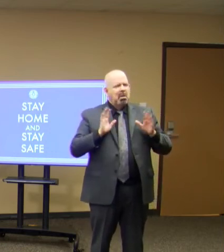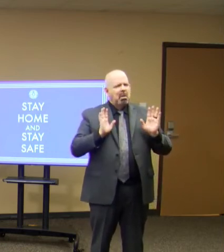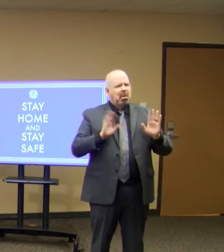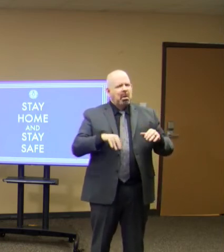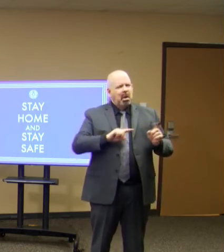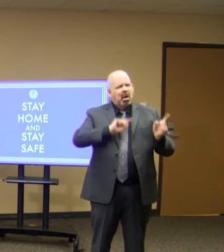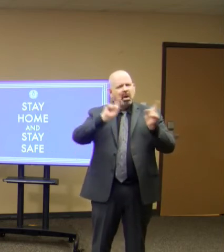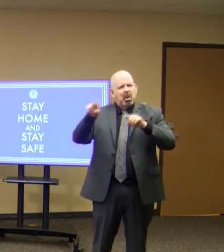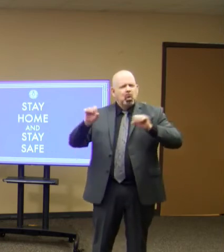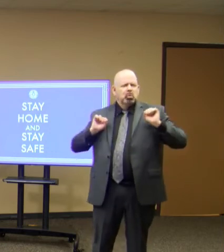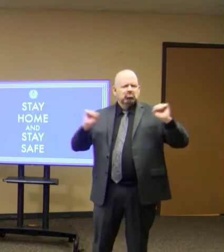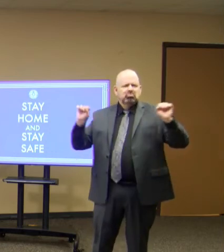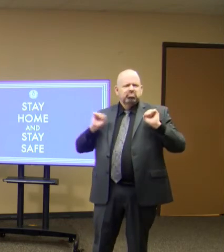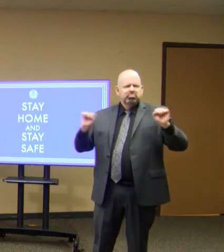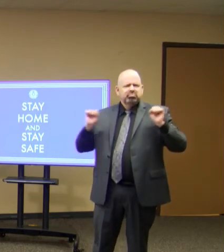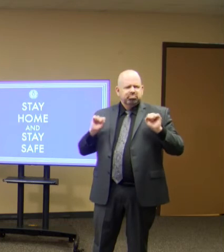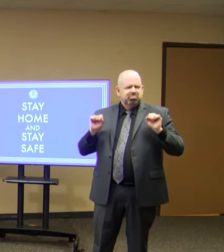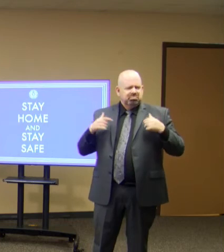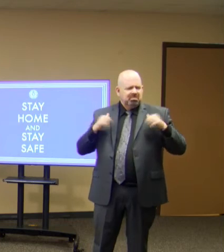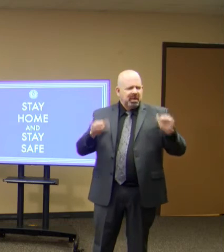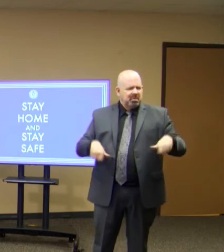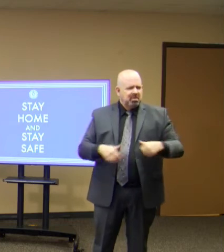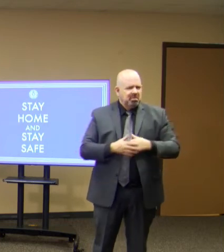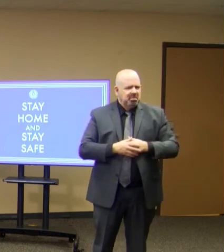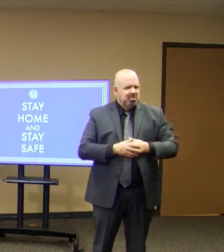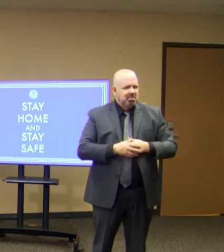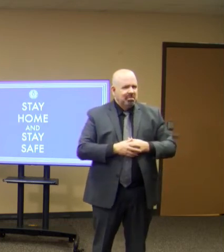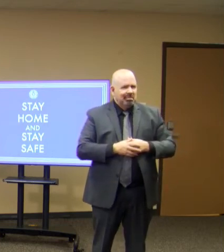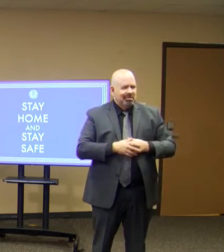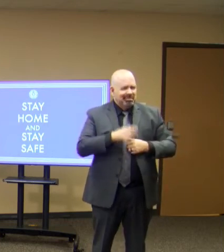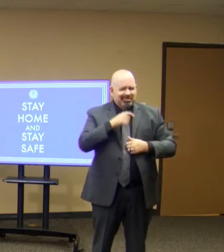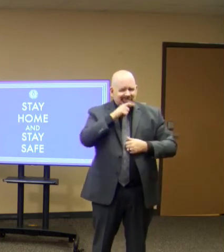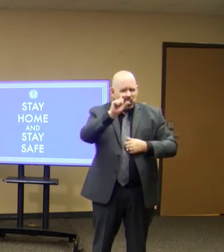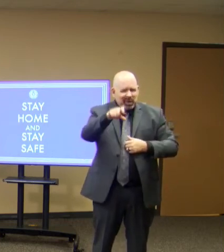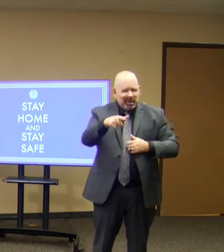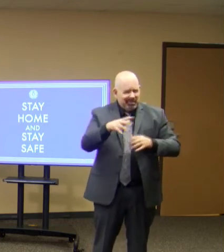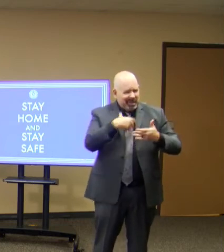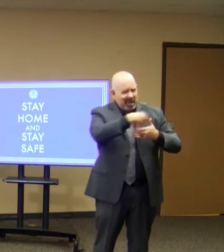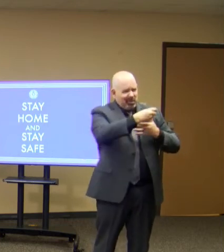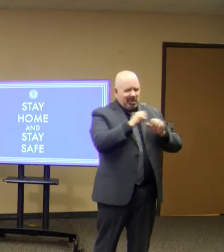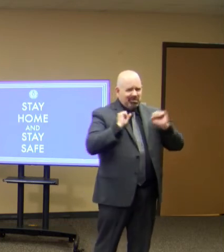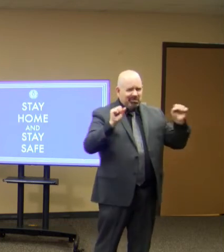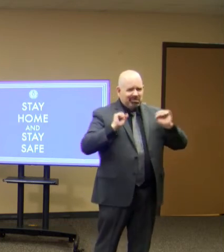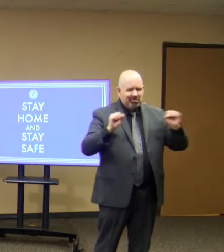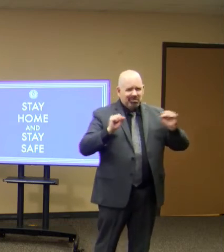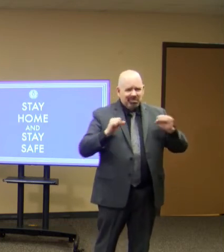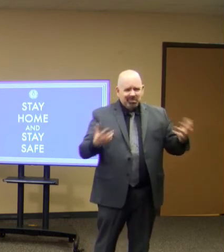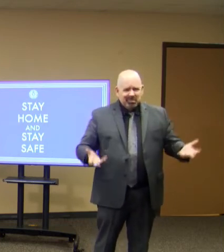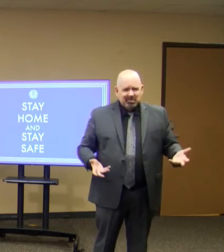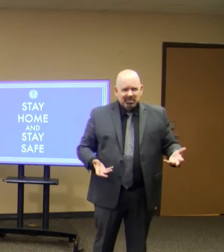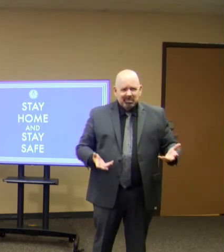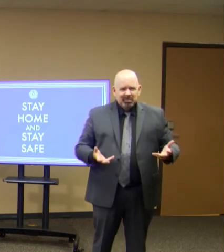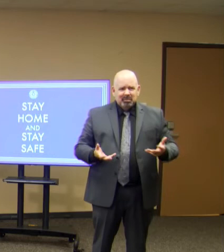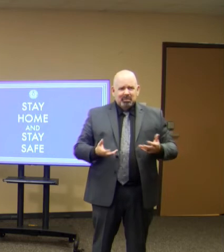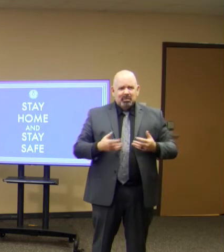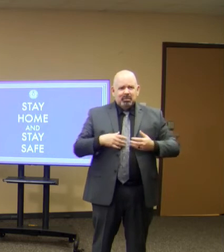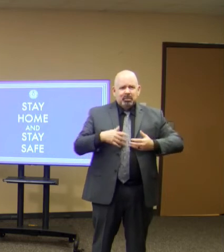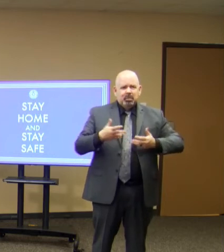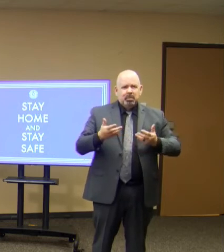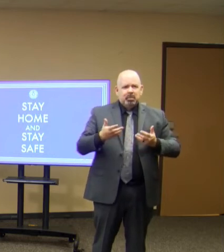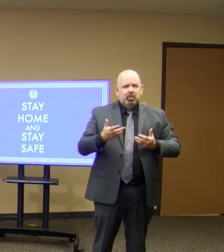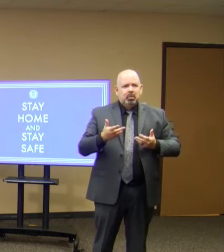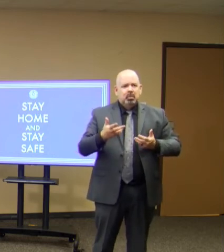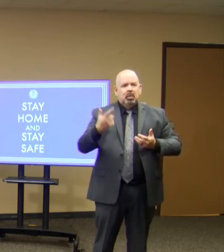in the gym. That's an unnecessary exposure. It's not just going to bars. As Phil said, we're seeing most